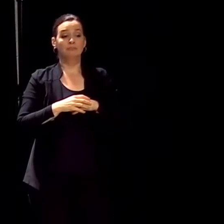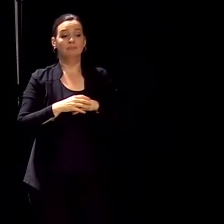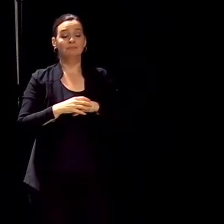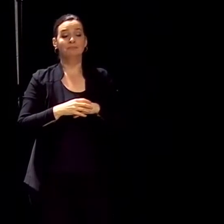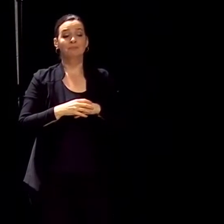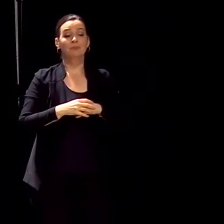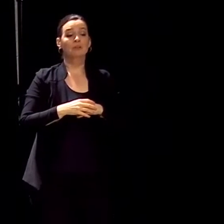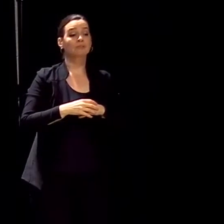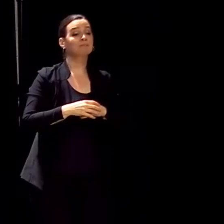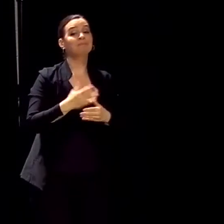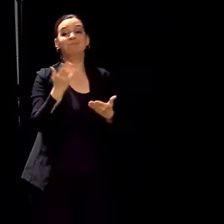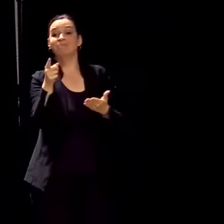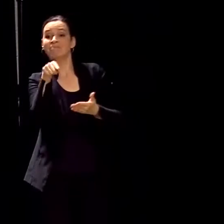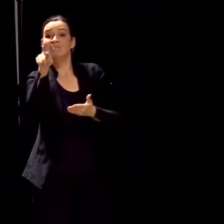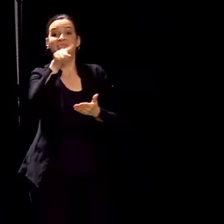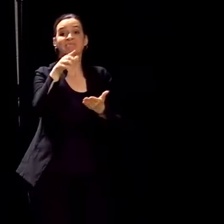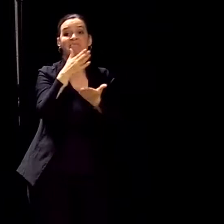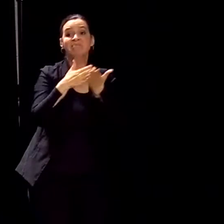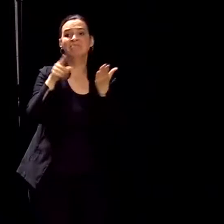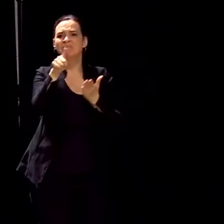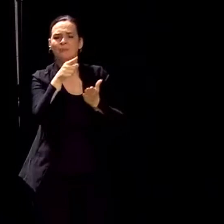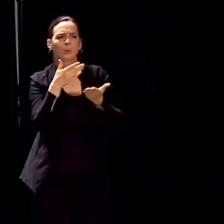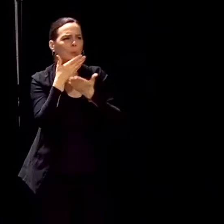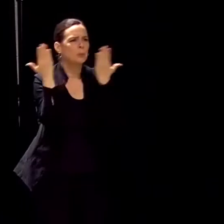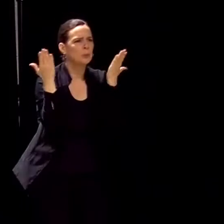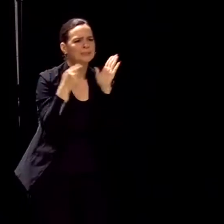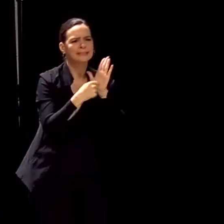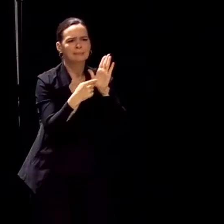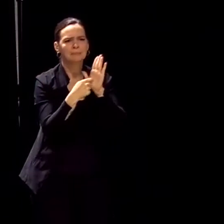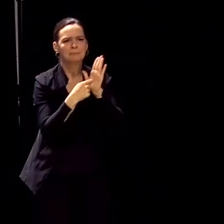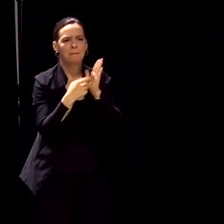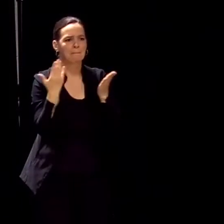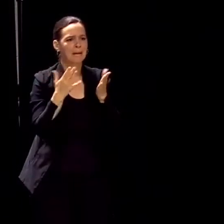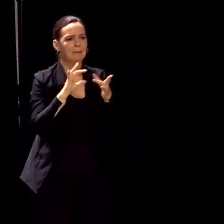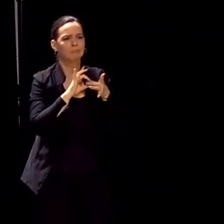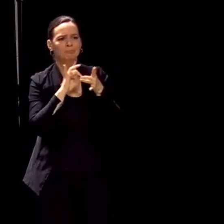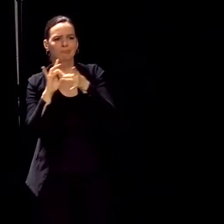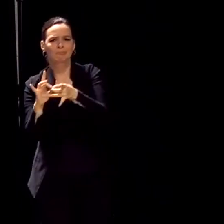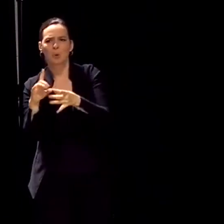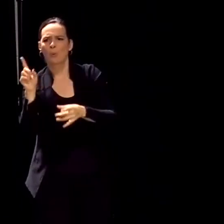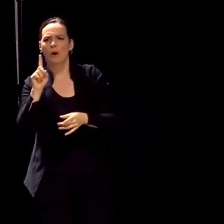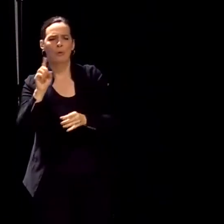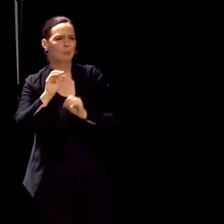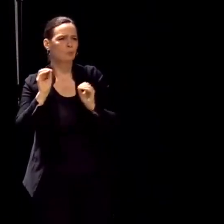use this lab as well, but we now need you to register because of demand. So it's